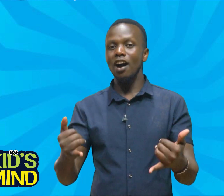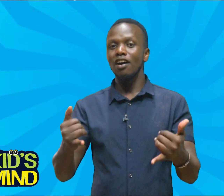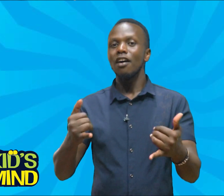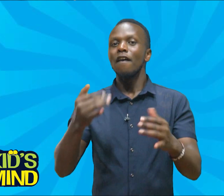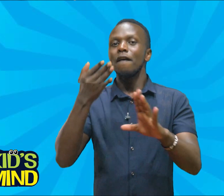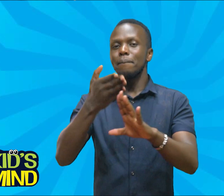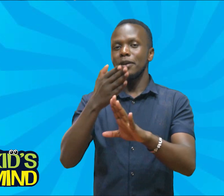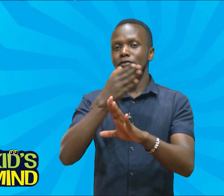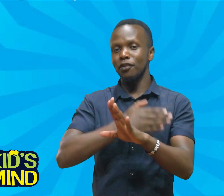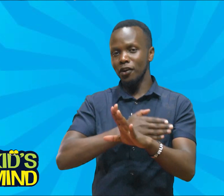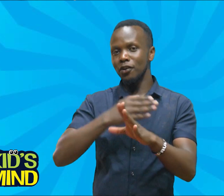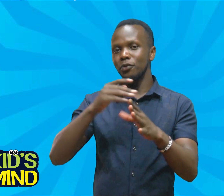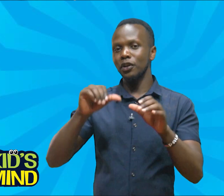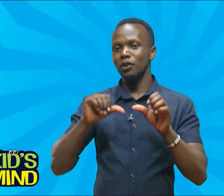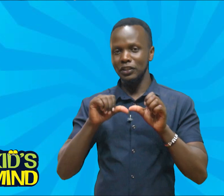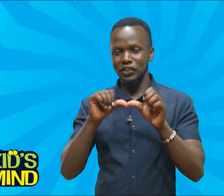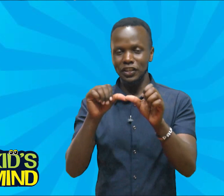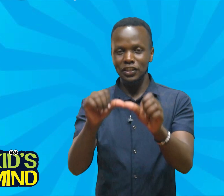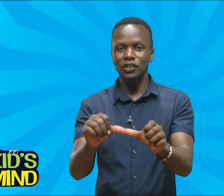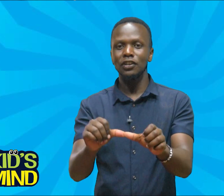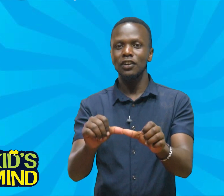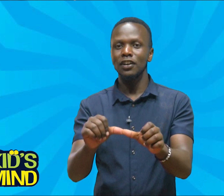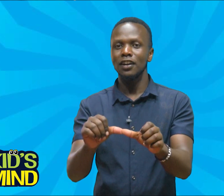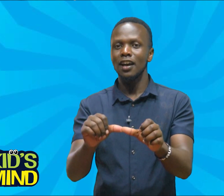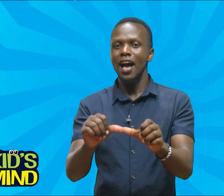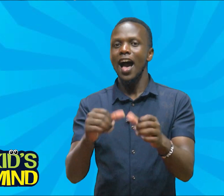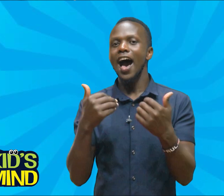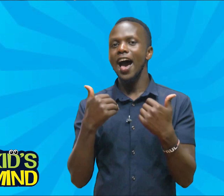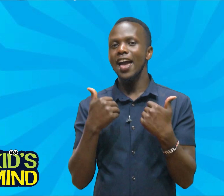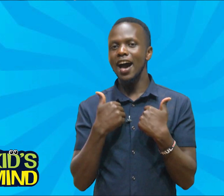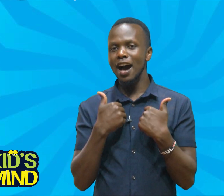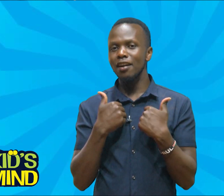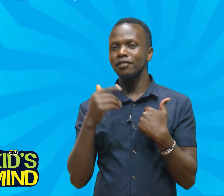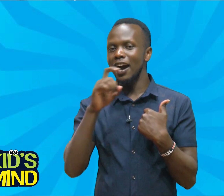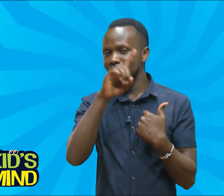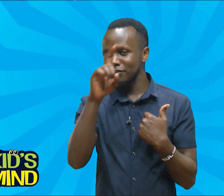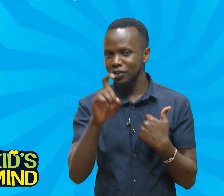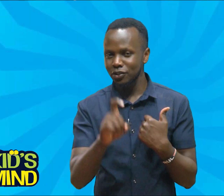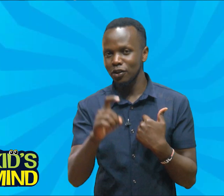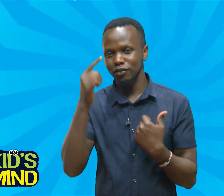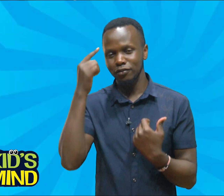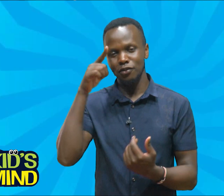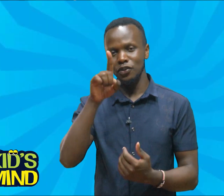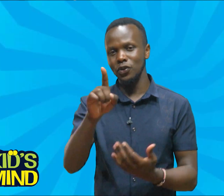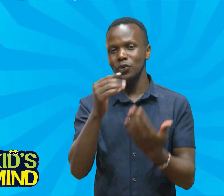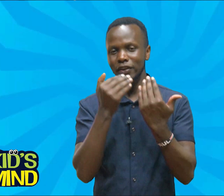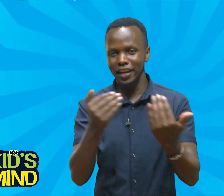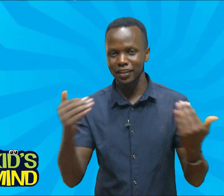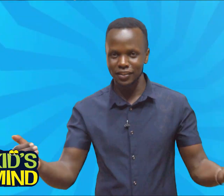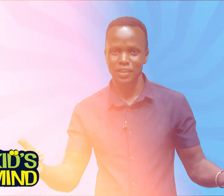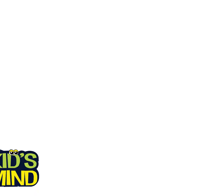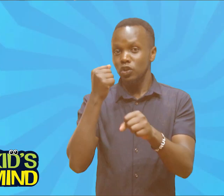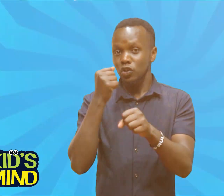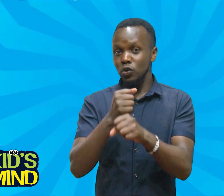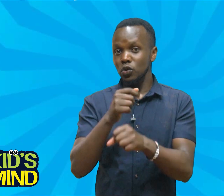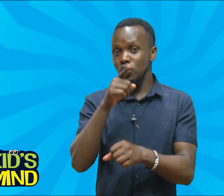now, before we continue, I have a question for you kids. Do